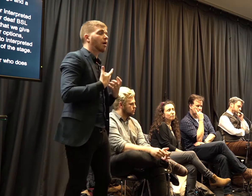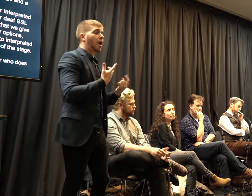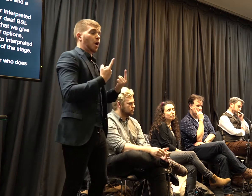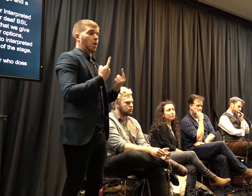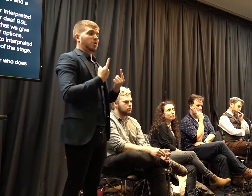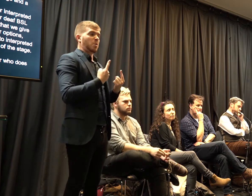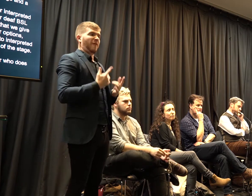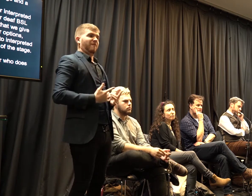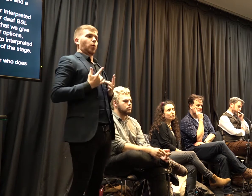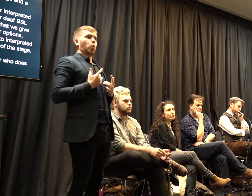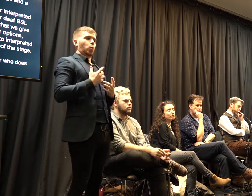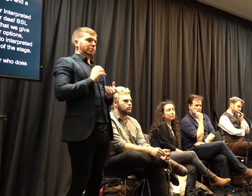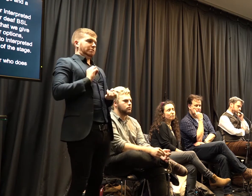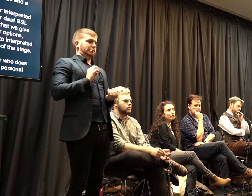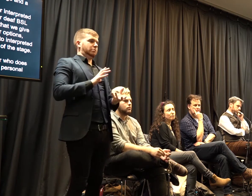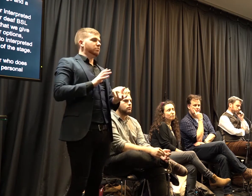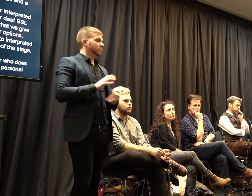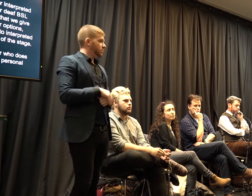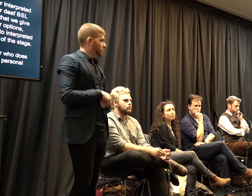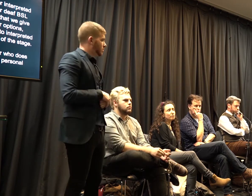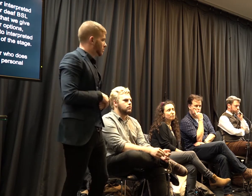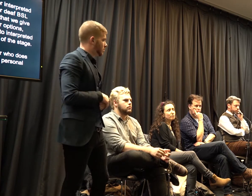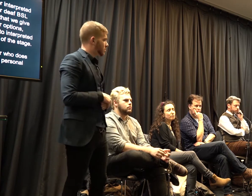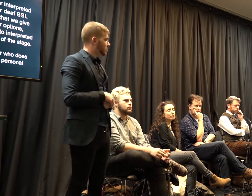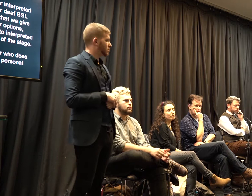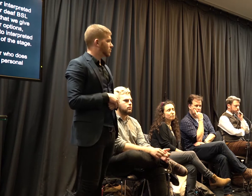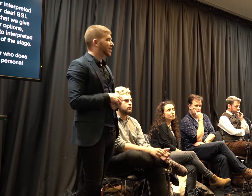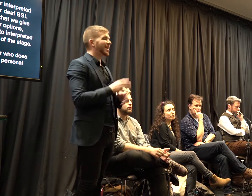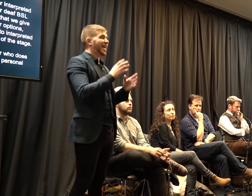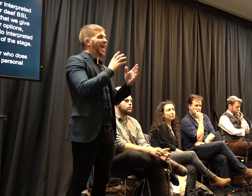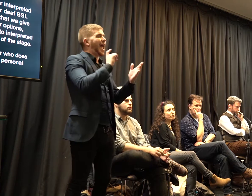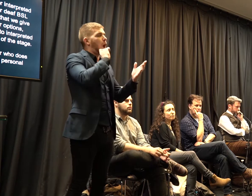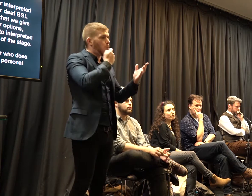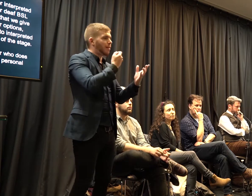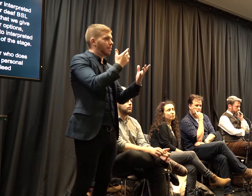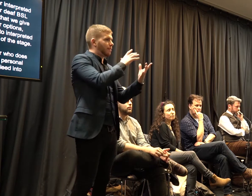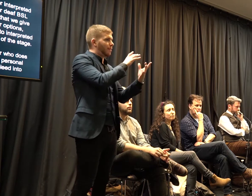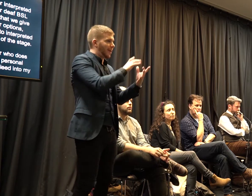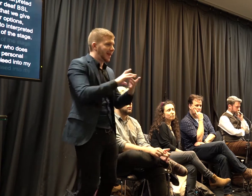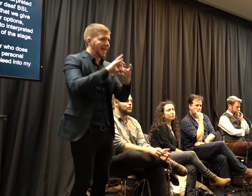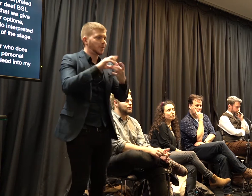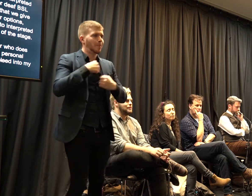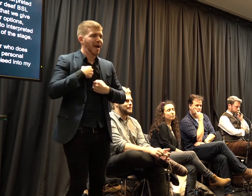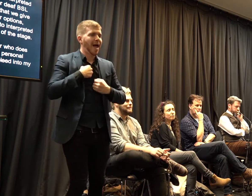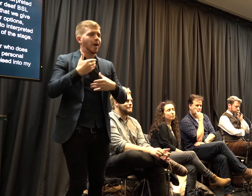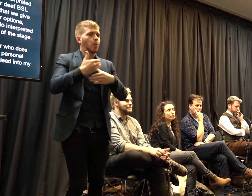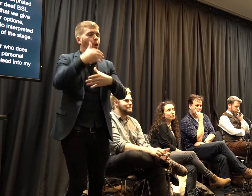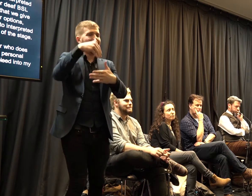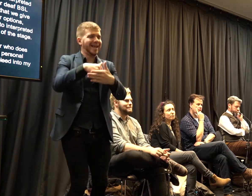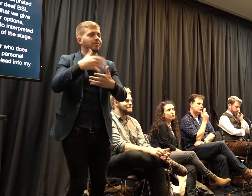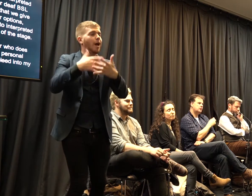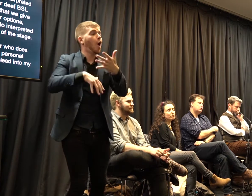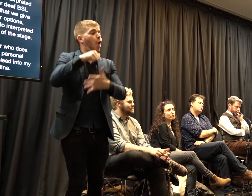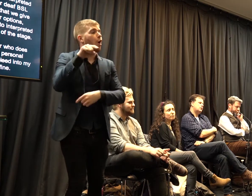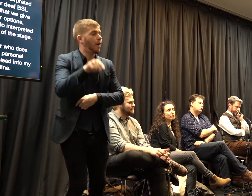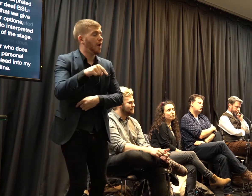personal views. That obviously, I have to admit, does bleed into my work with Signed Culture, and I think that's fun. I've